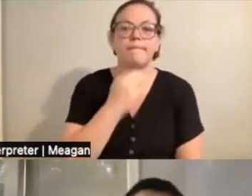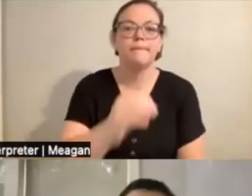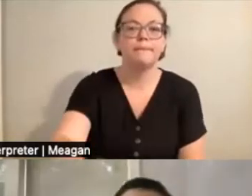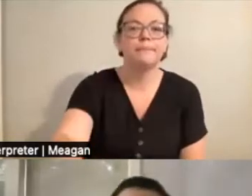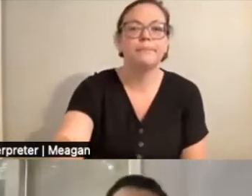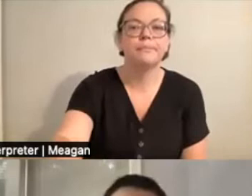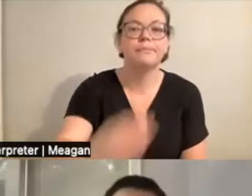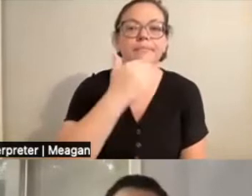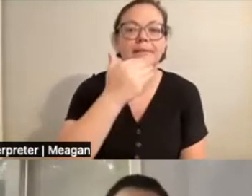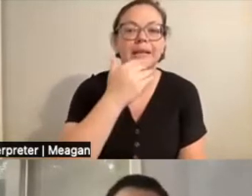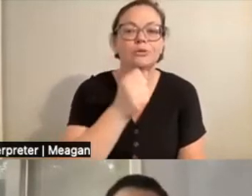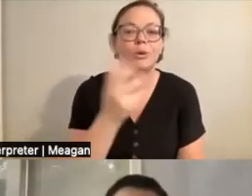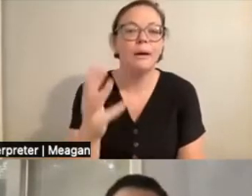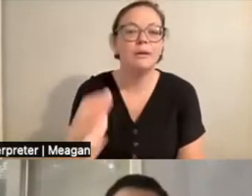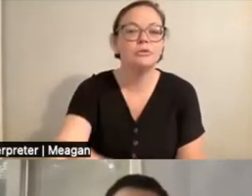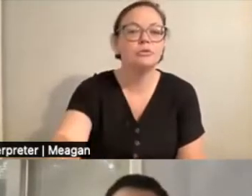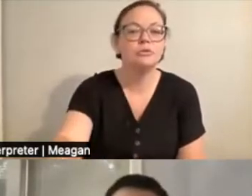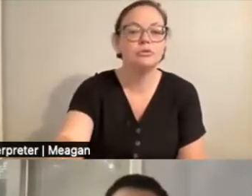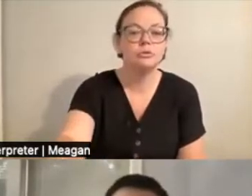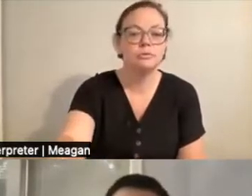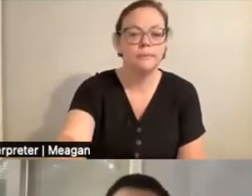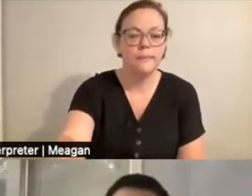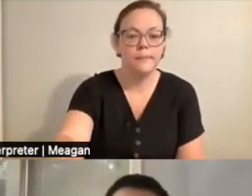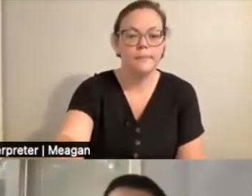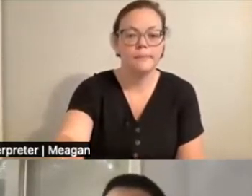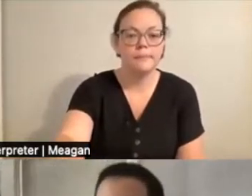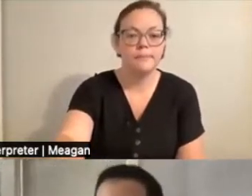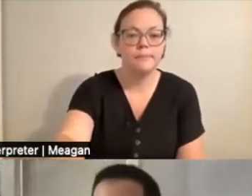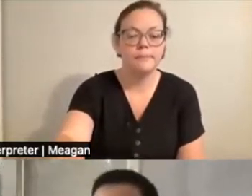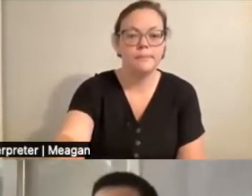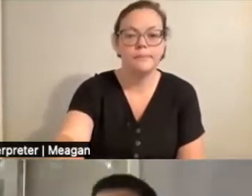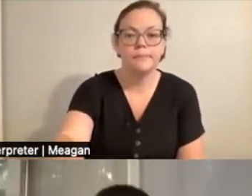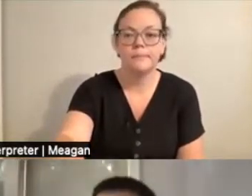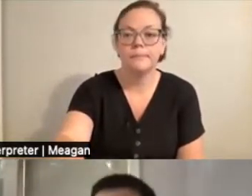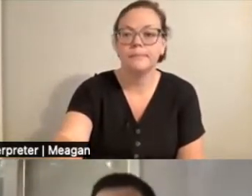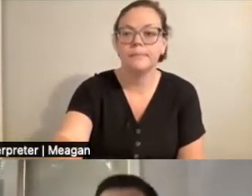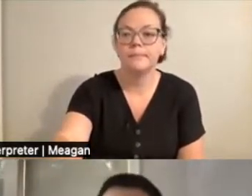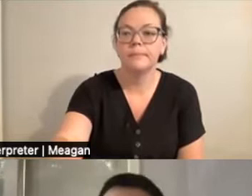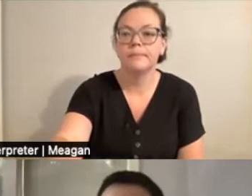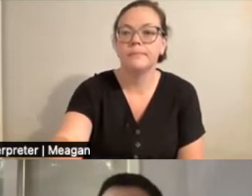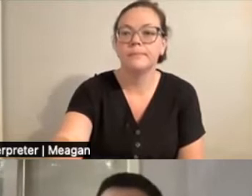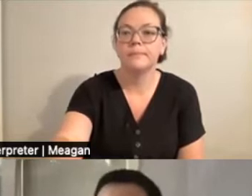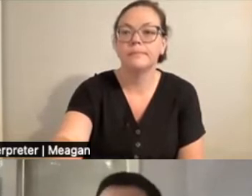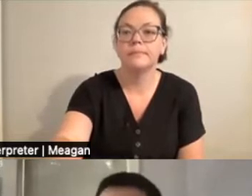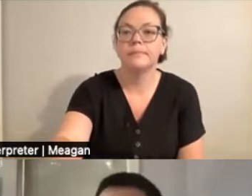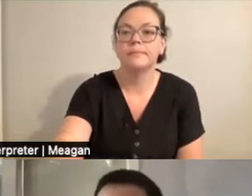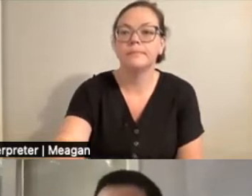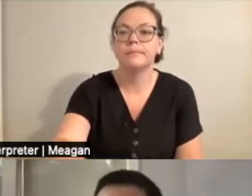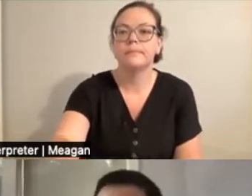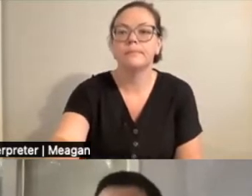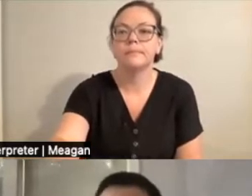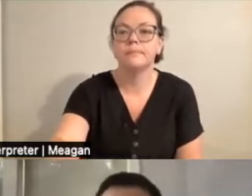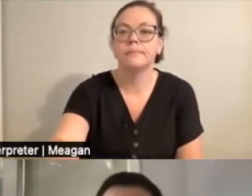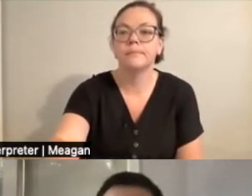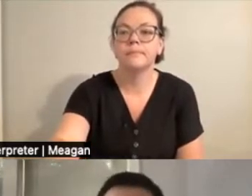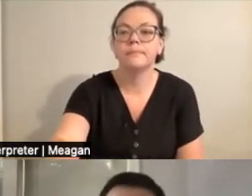Thank you so much for reading that and getting us all on the same page. Yeah,